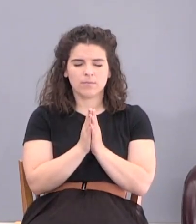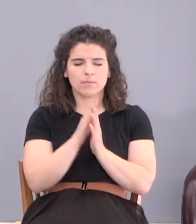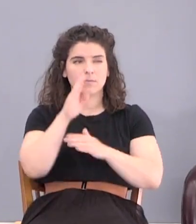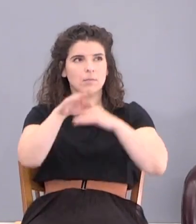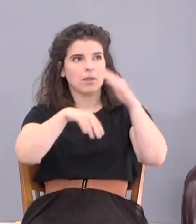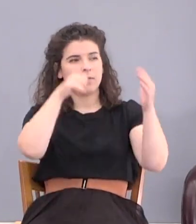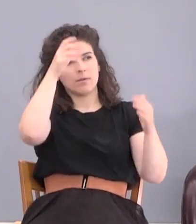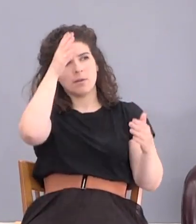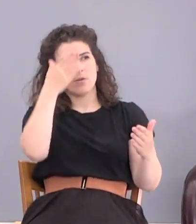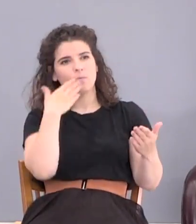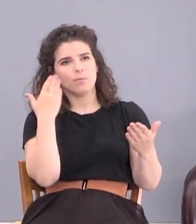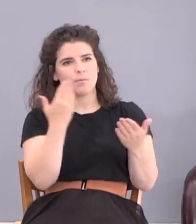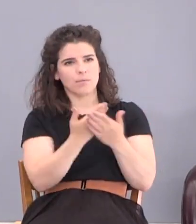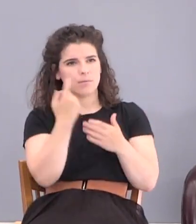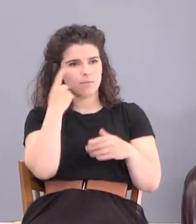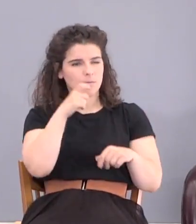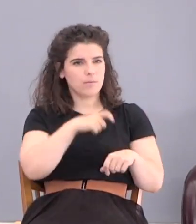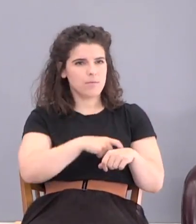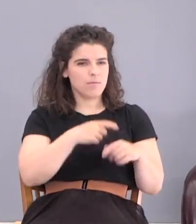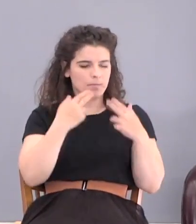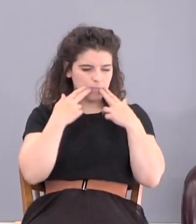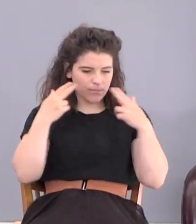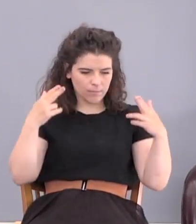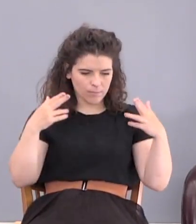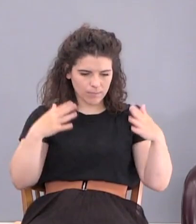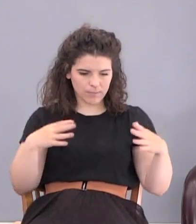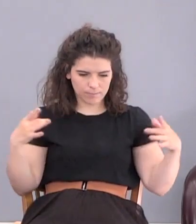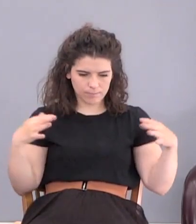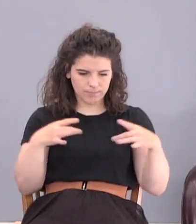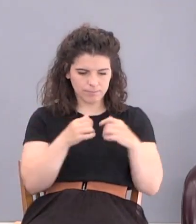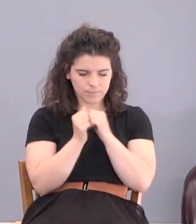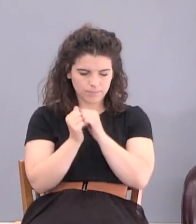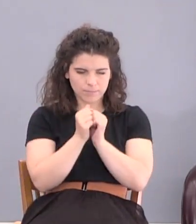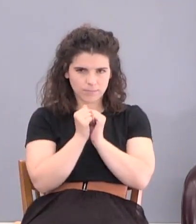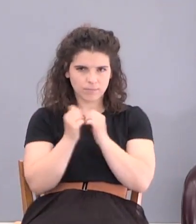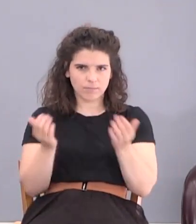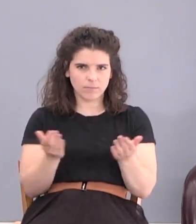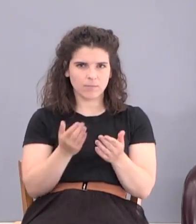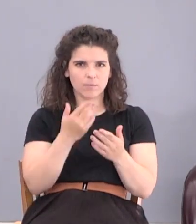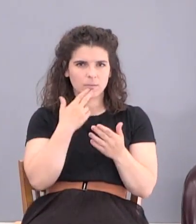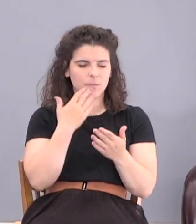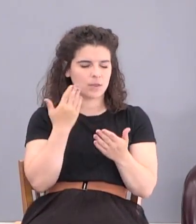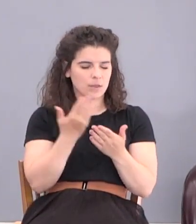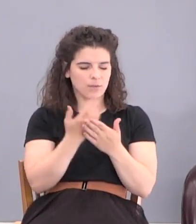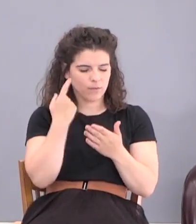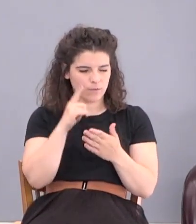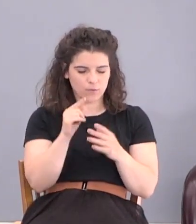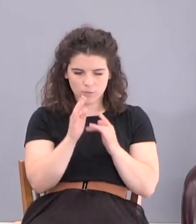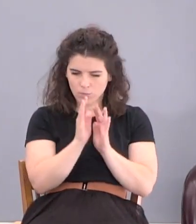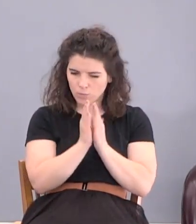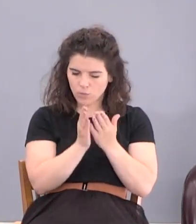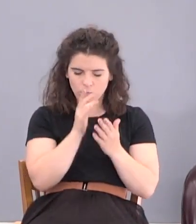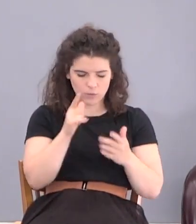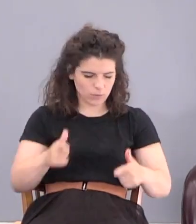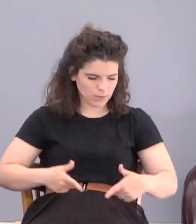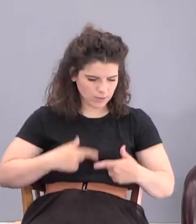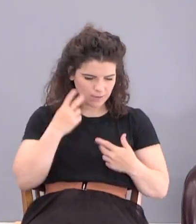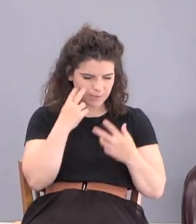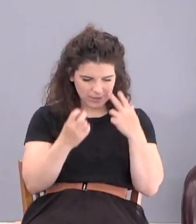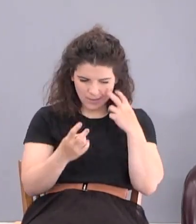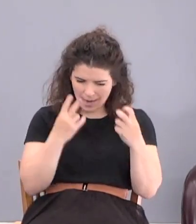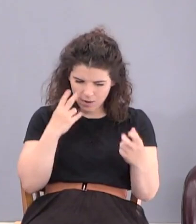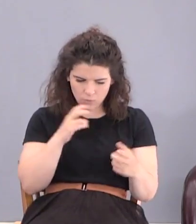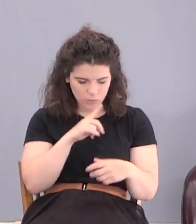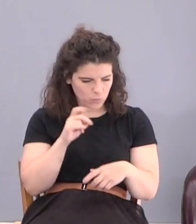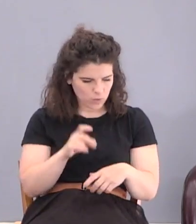time and the saints that have gathered here. We're thankful for your word, the fact that we don't live in doubt and question, not only about